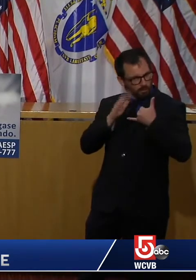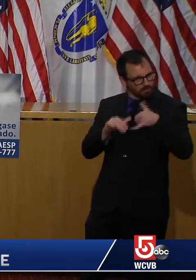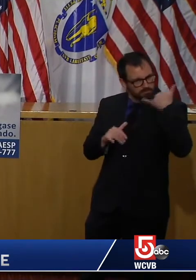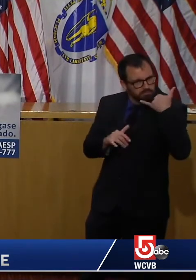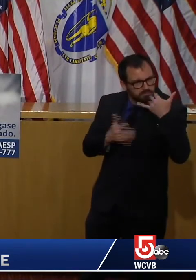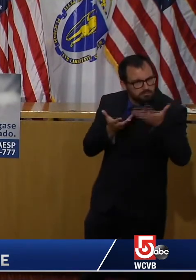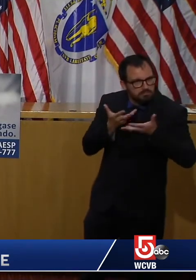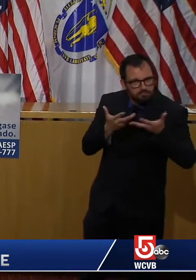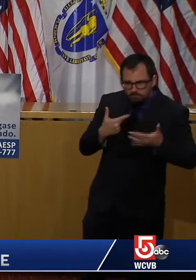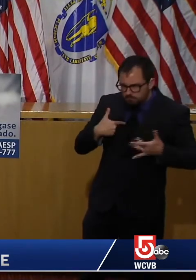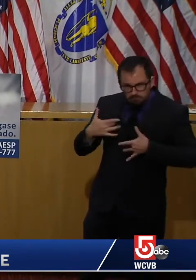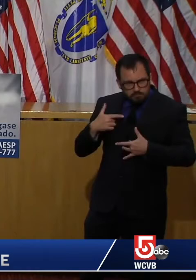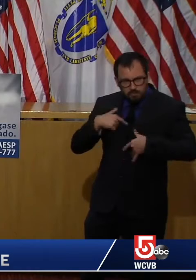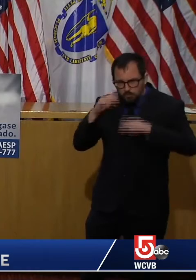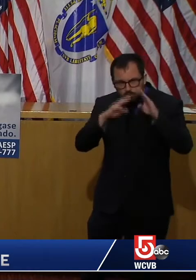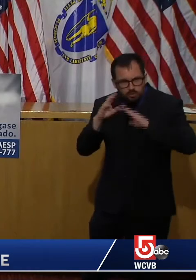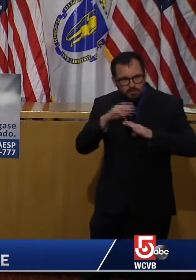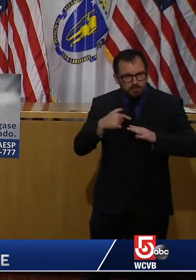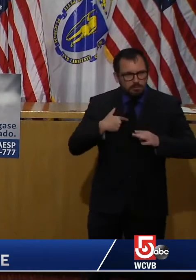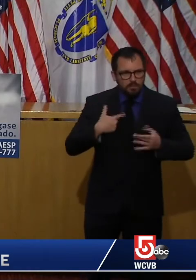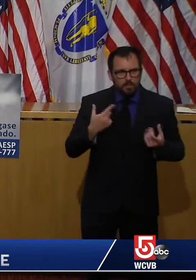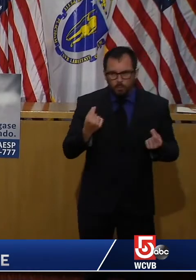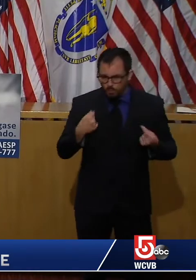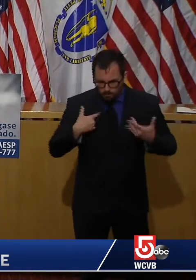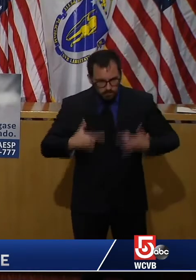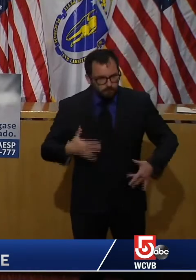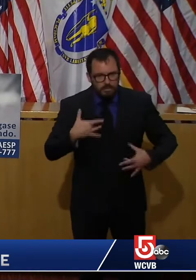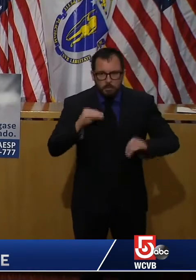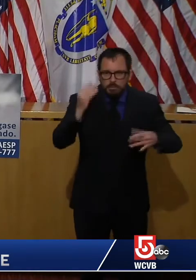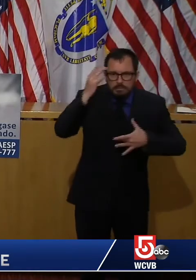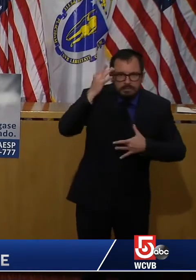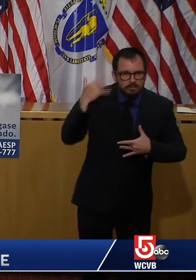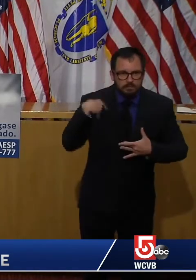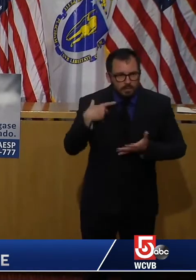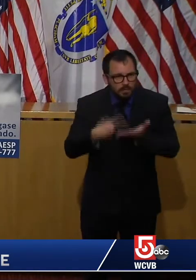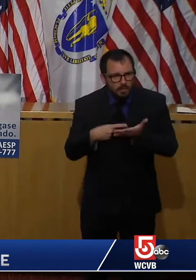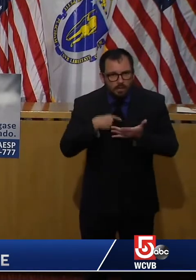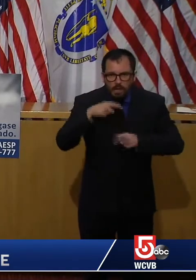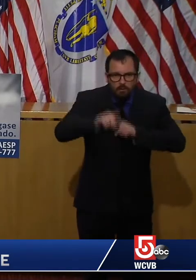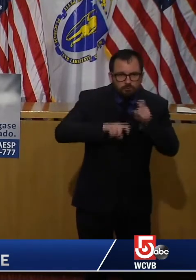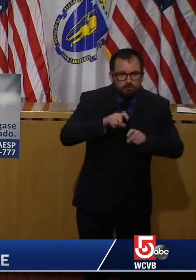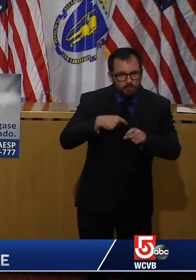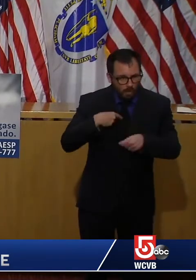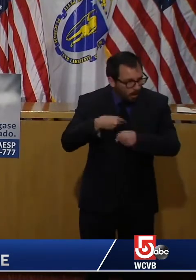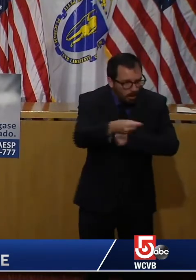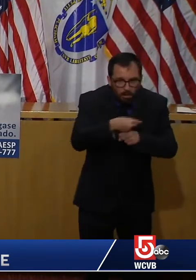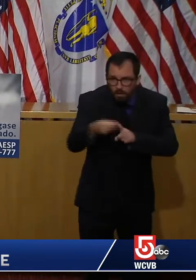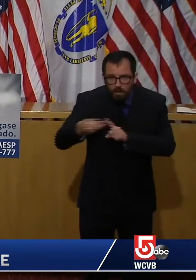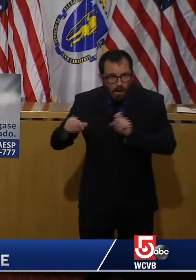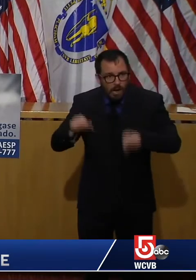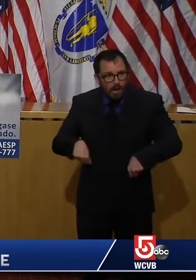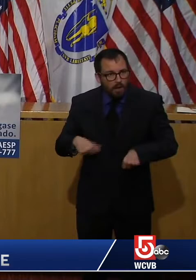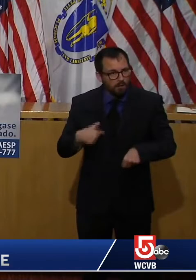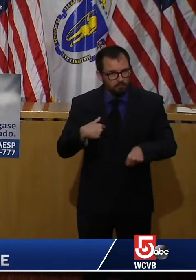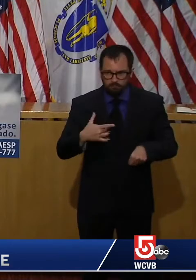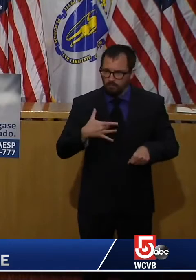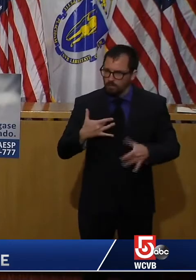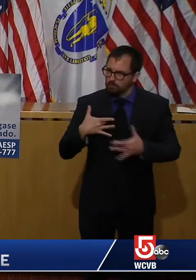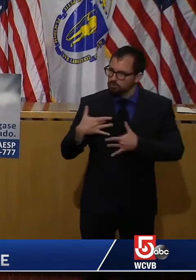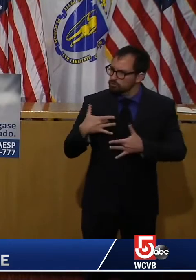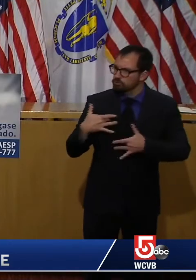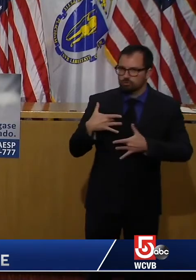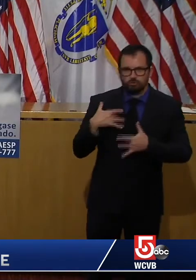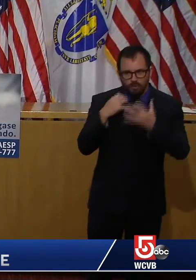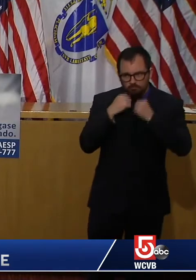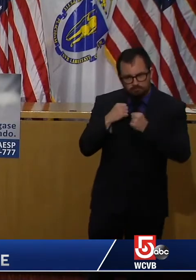I might be one of those people who would give this to people I care about. And we're gonna do what we can to make sure that we can